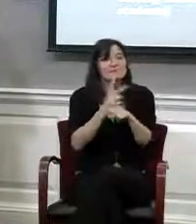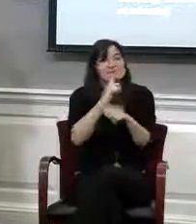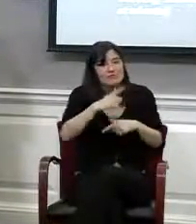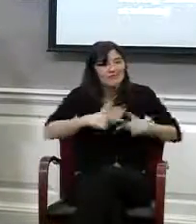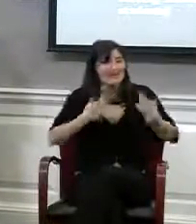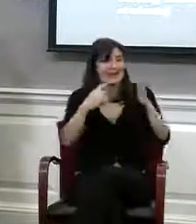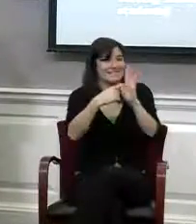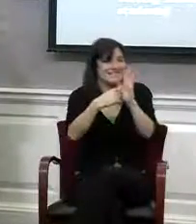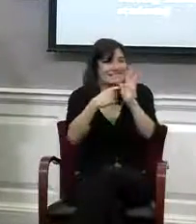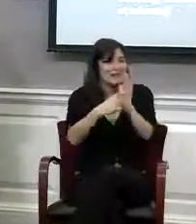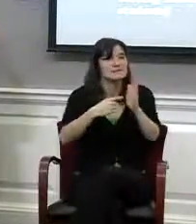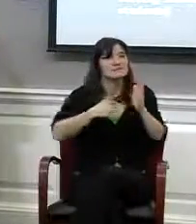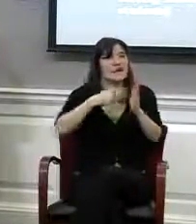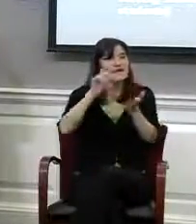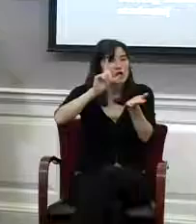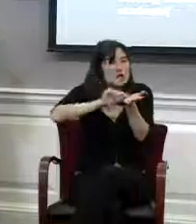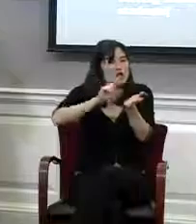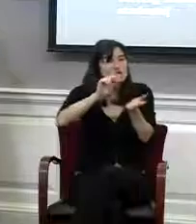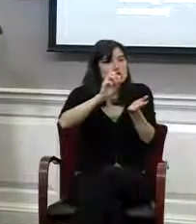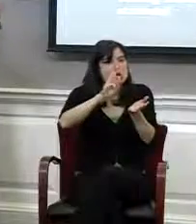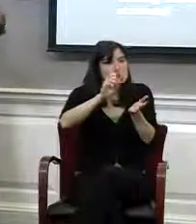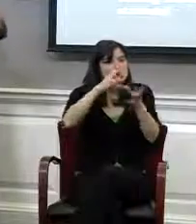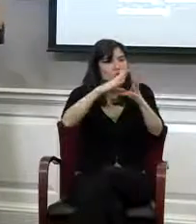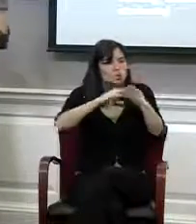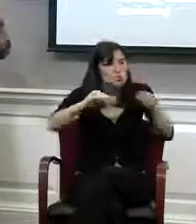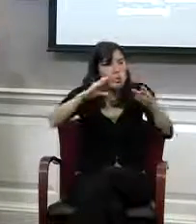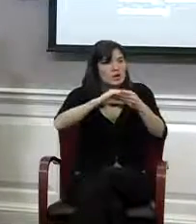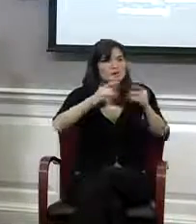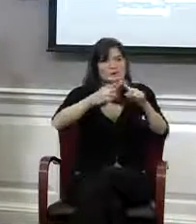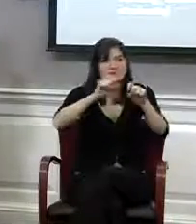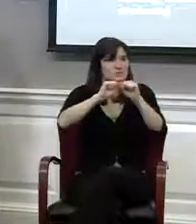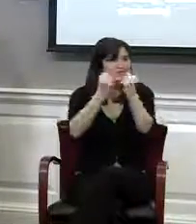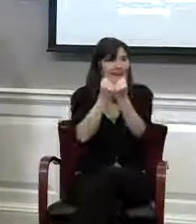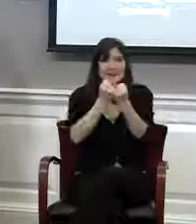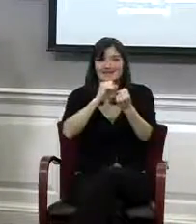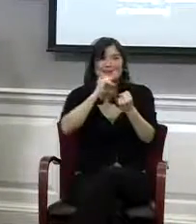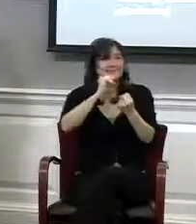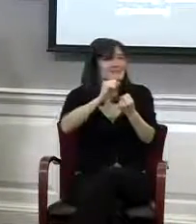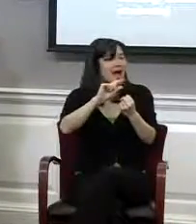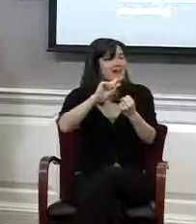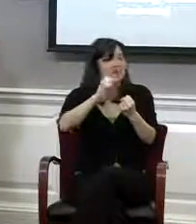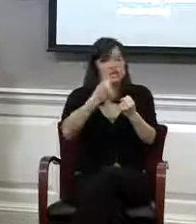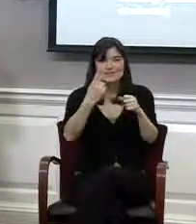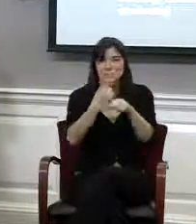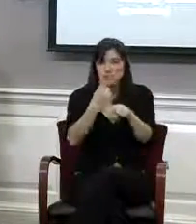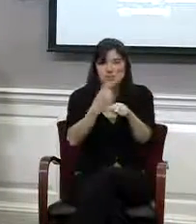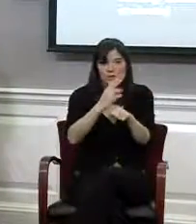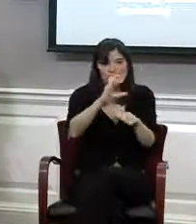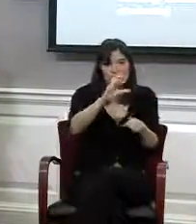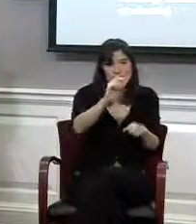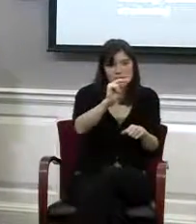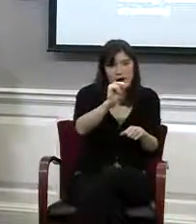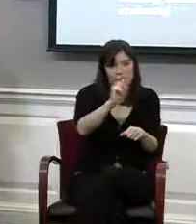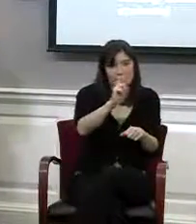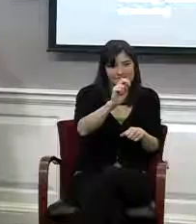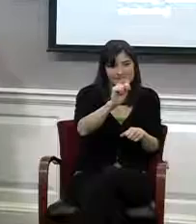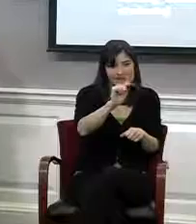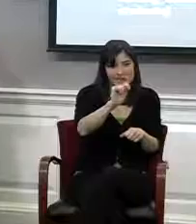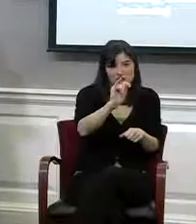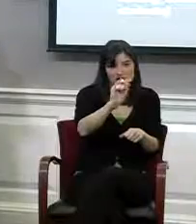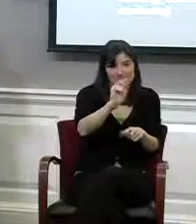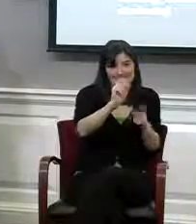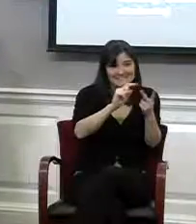cases from society rather than just conventions and declarations. 86.4% of them relate to